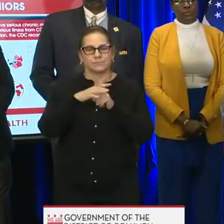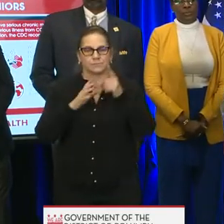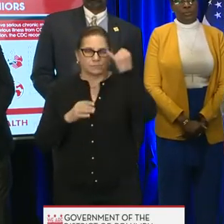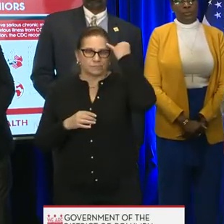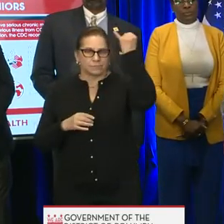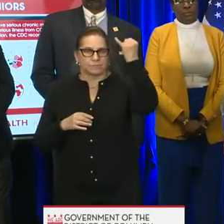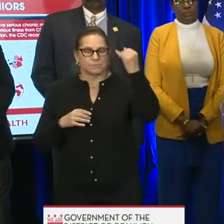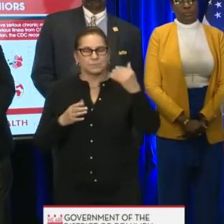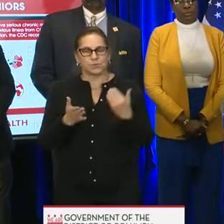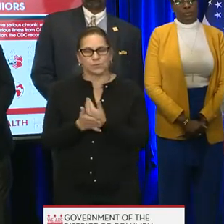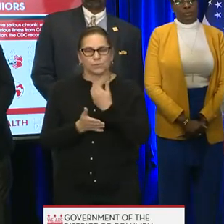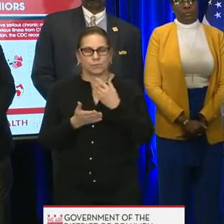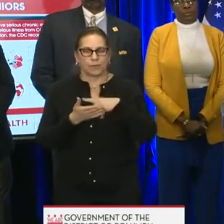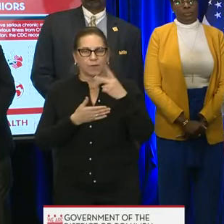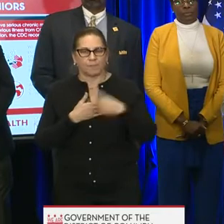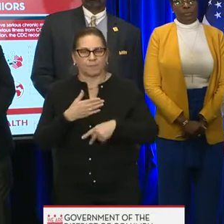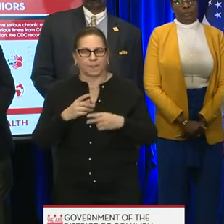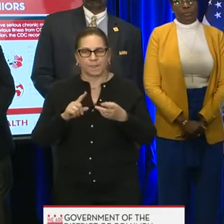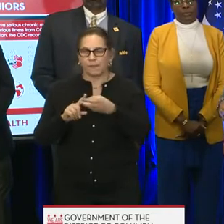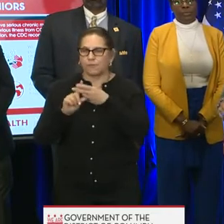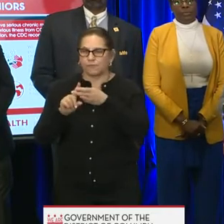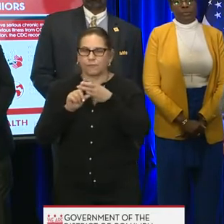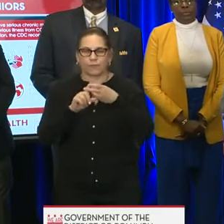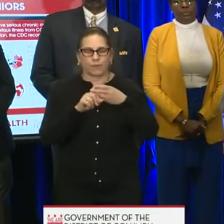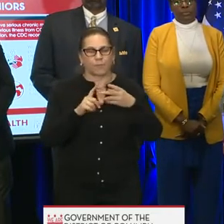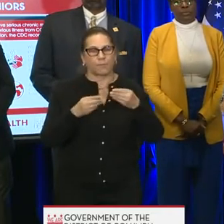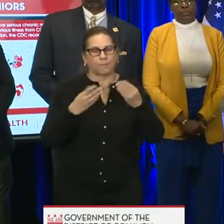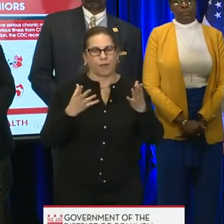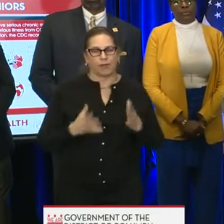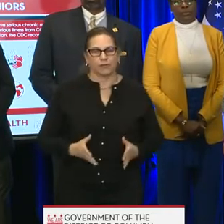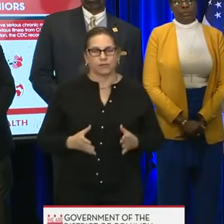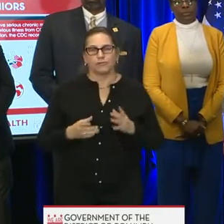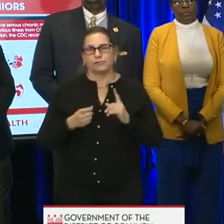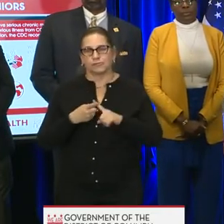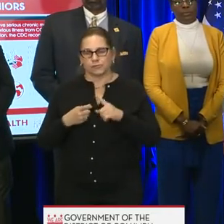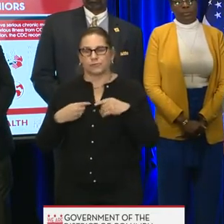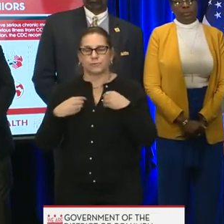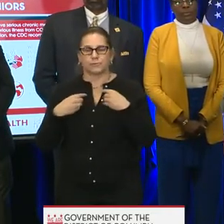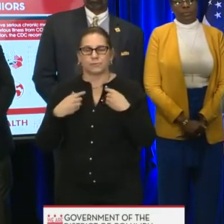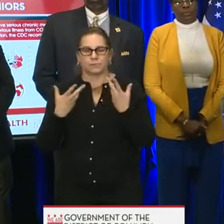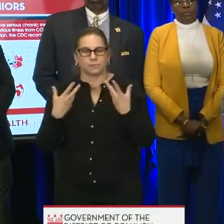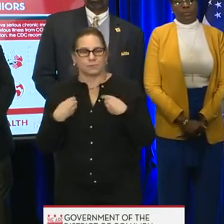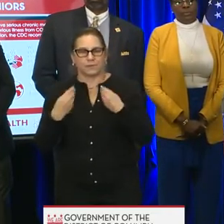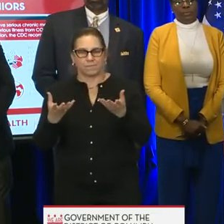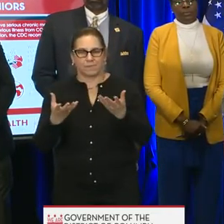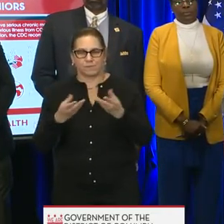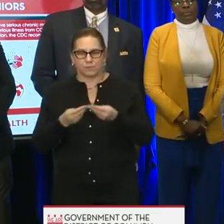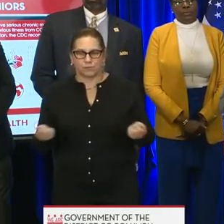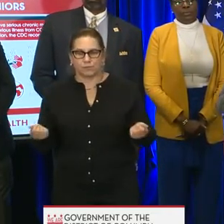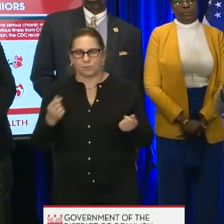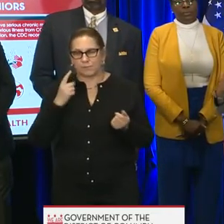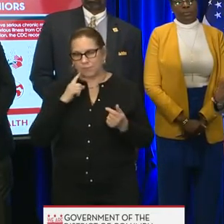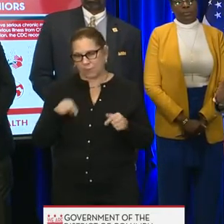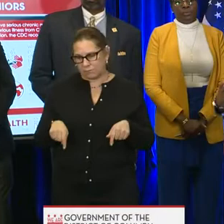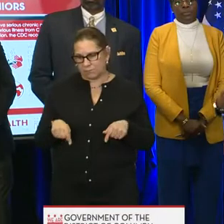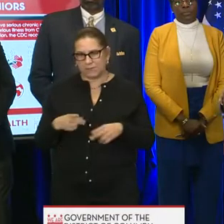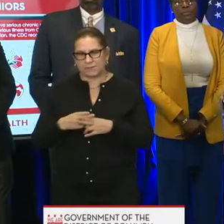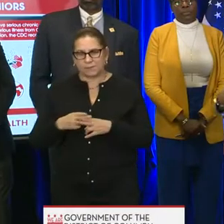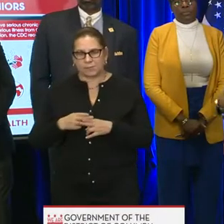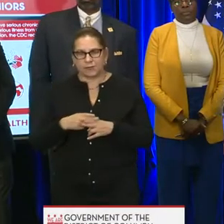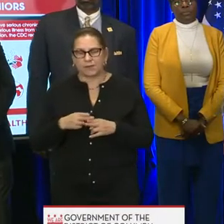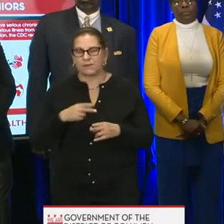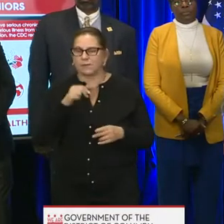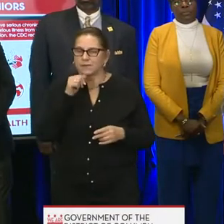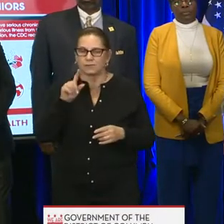who will stay open during this time, especially around our hospital sites for our employees and not just